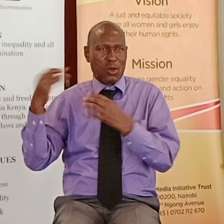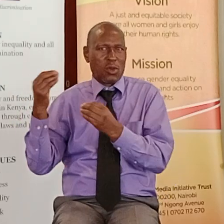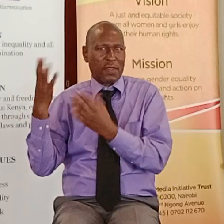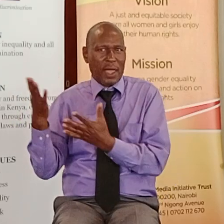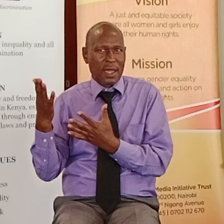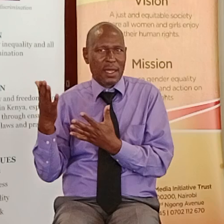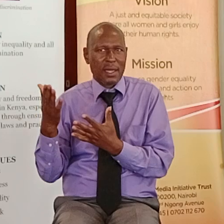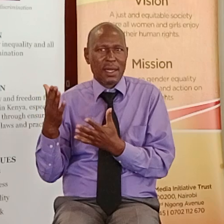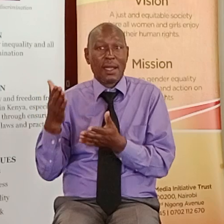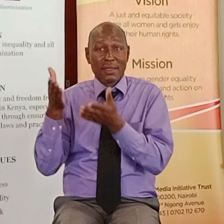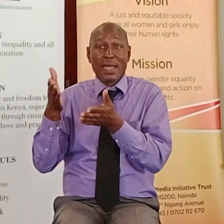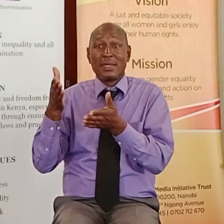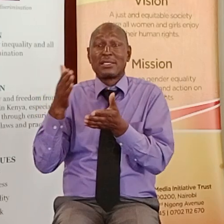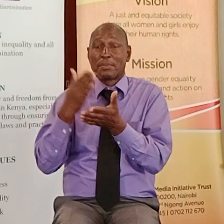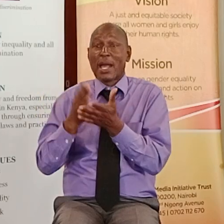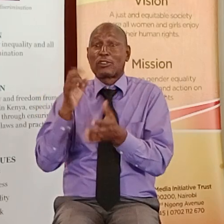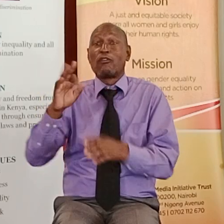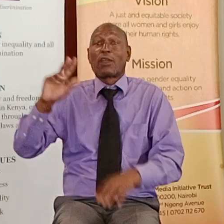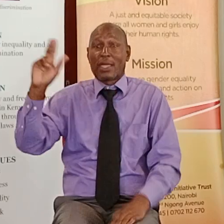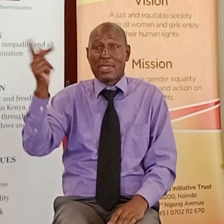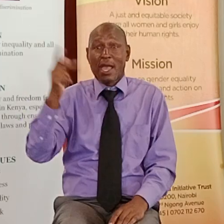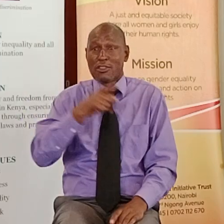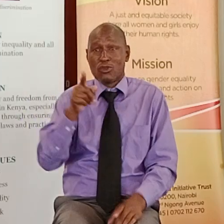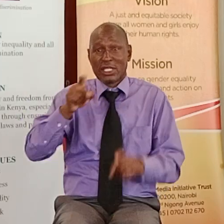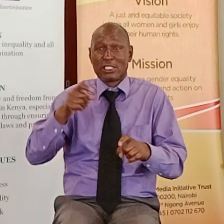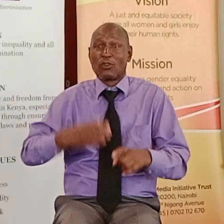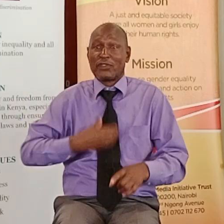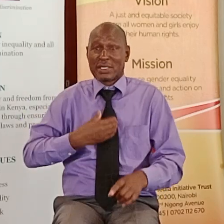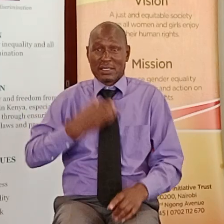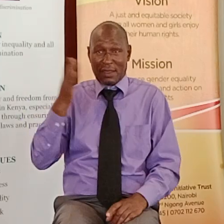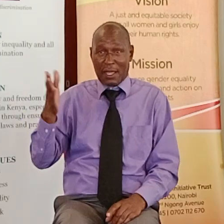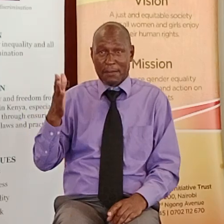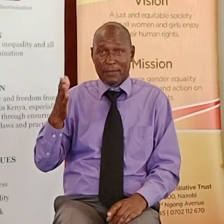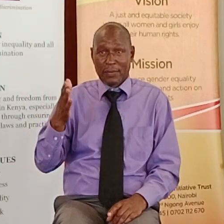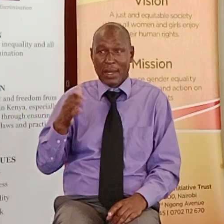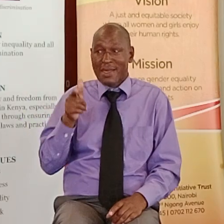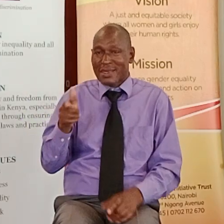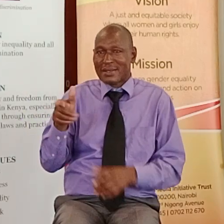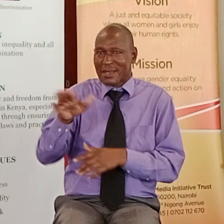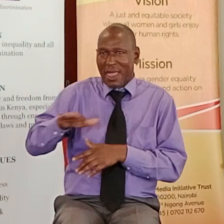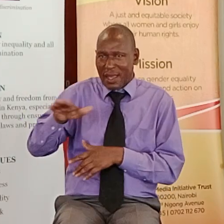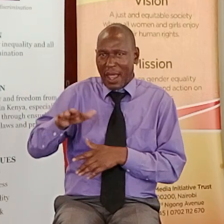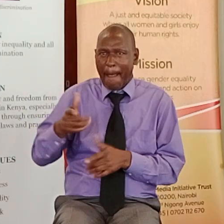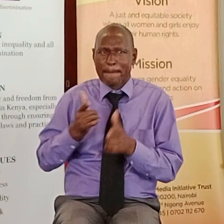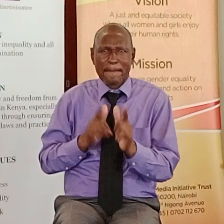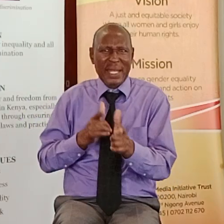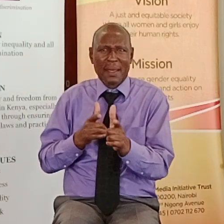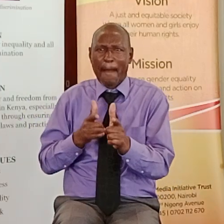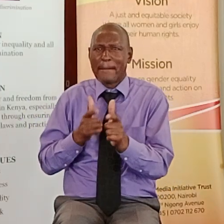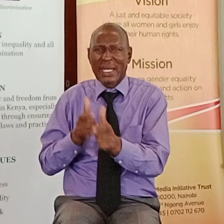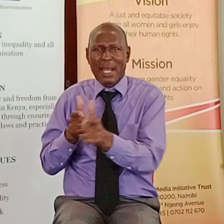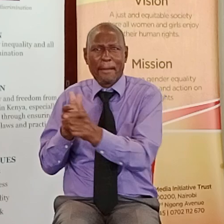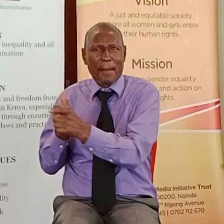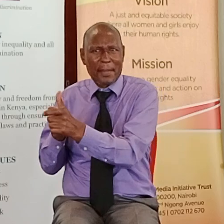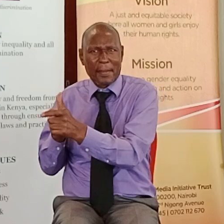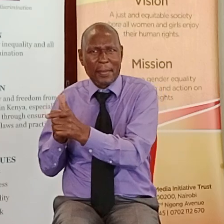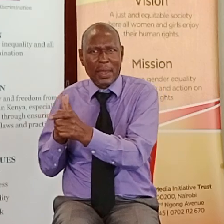Kenya, and we should visit there. So Mandera has this beautiful initiative, and I hope